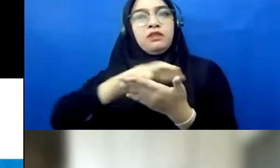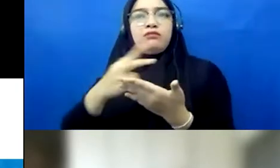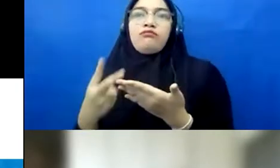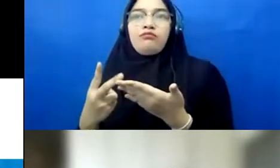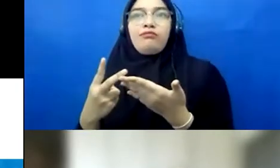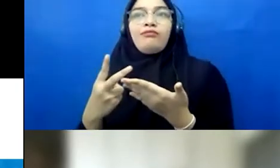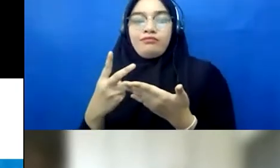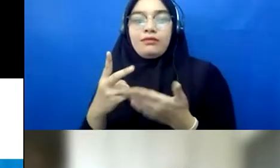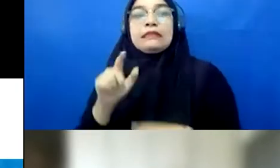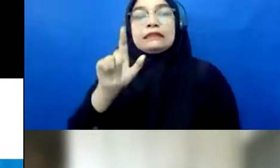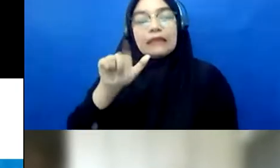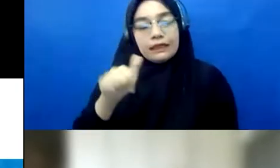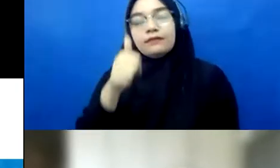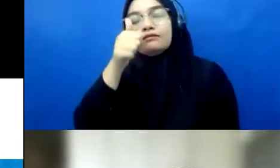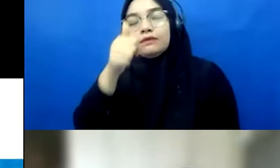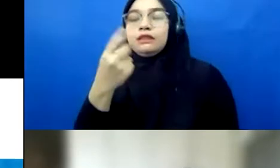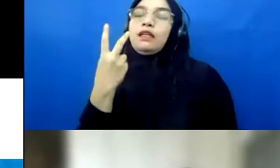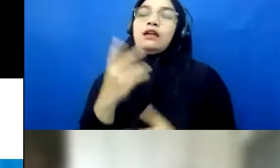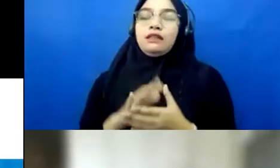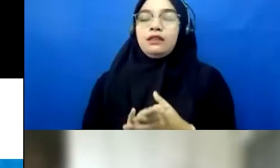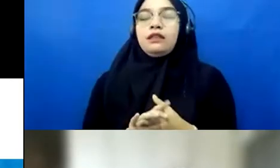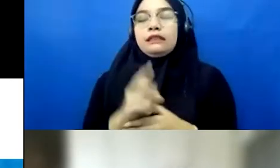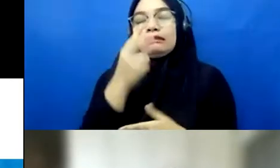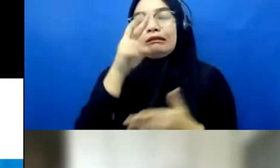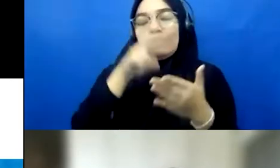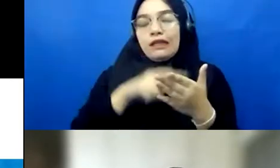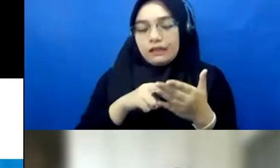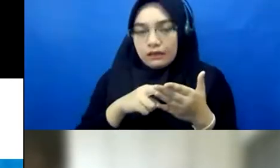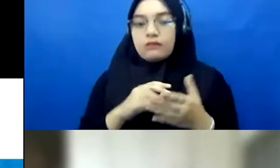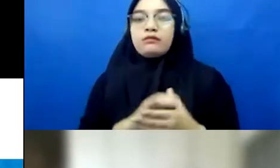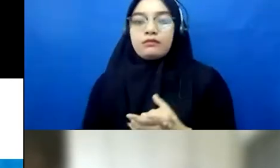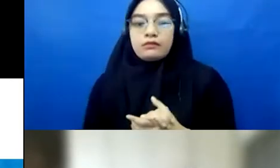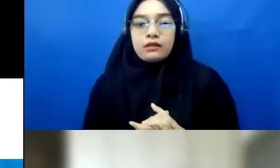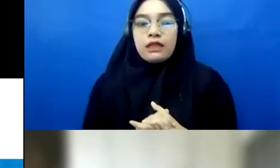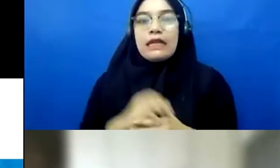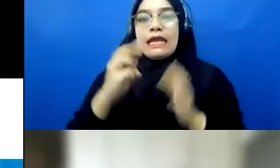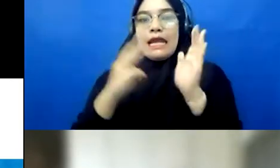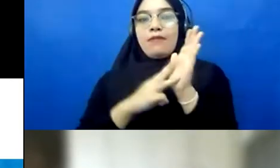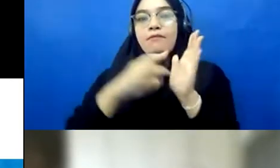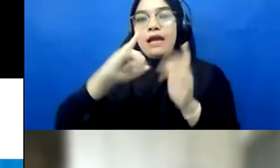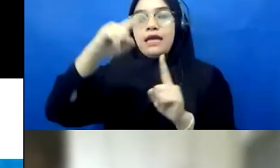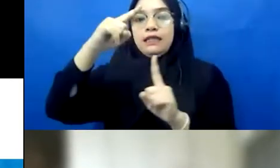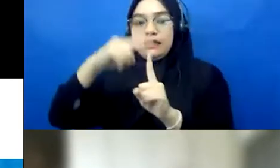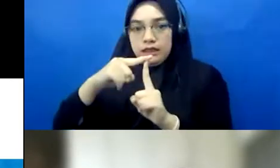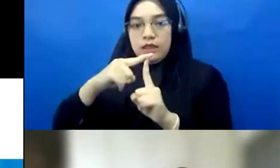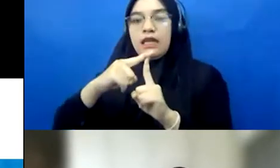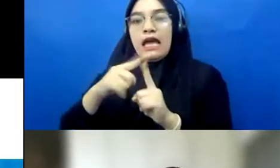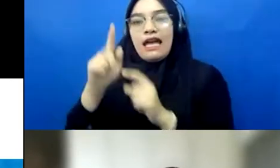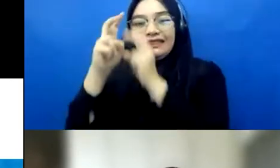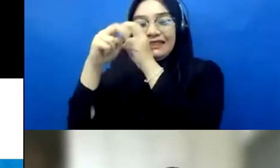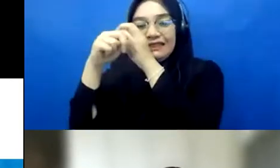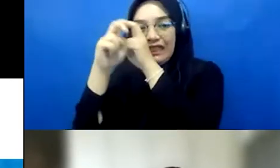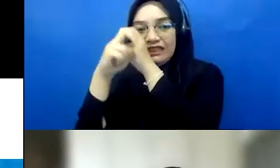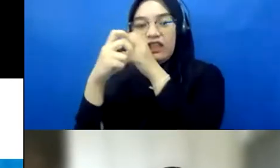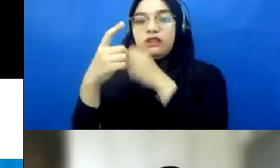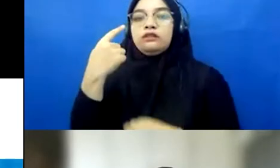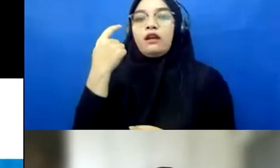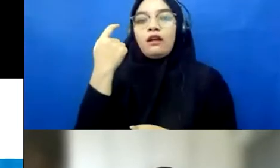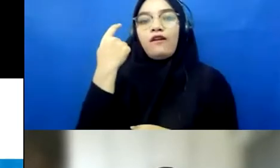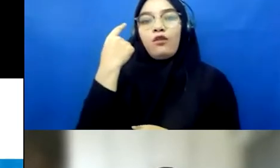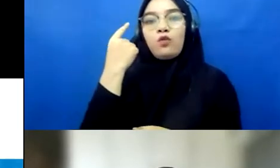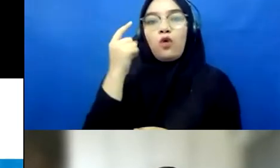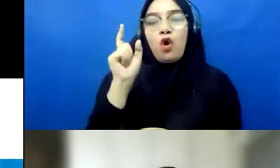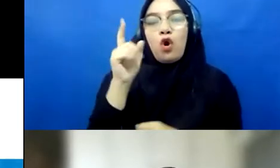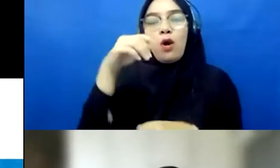and innovation at MIT, Sciences Po, and Hong Kong University. Nicola